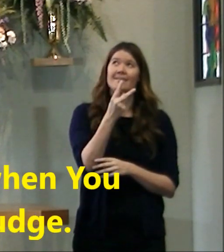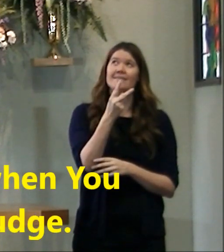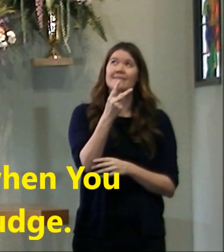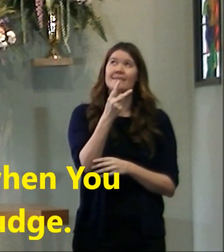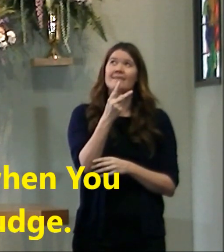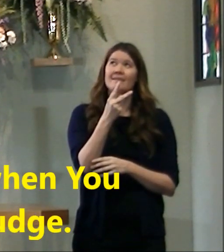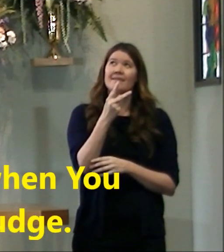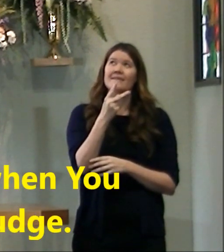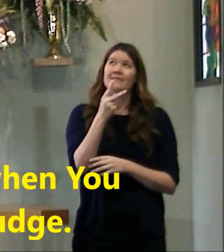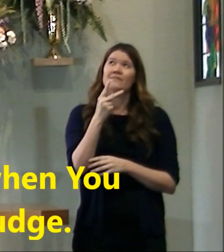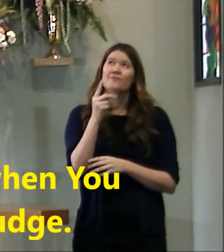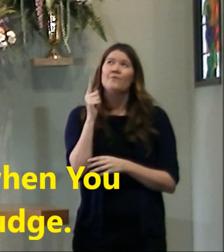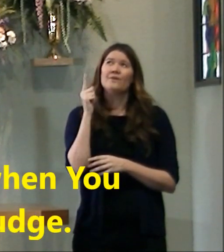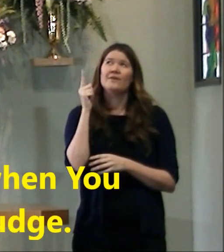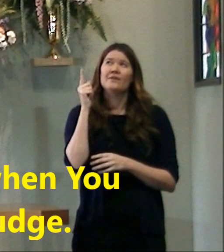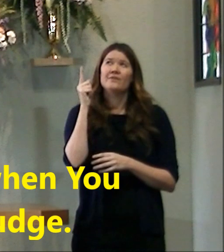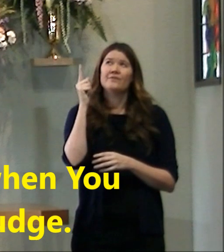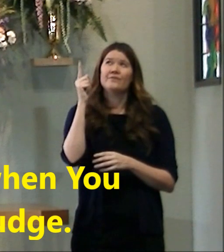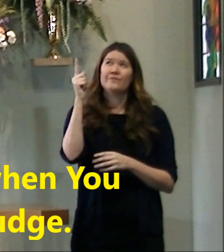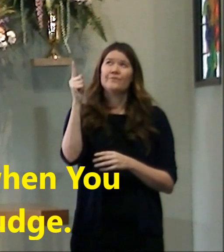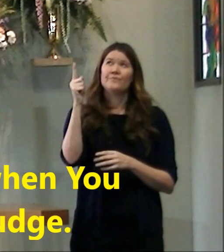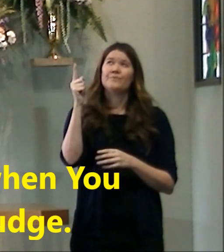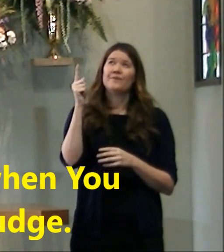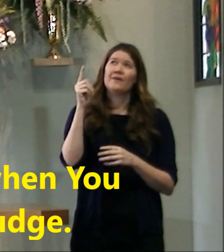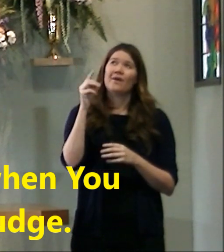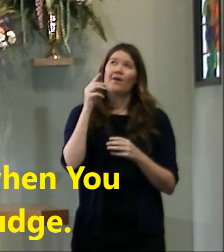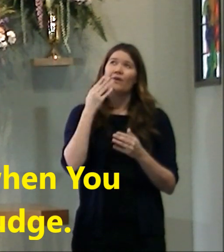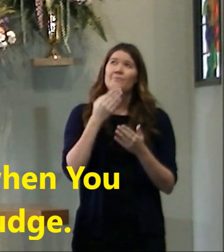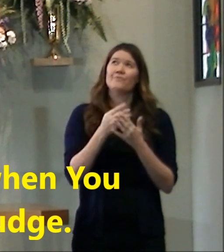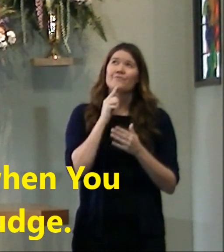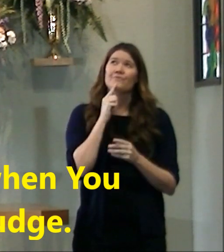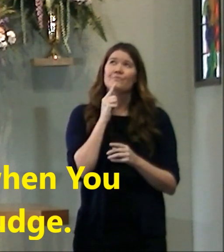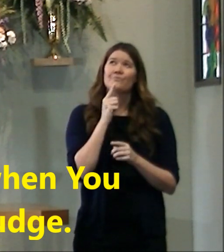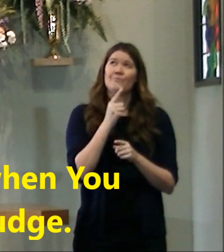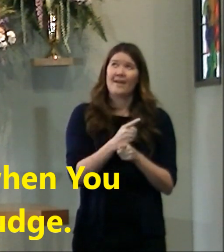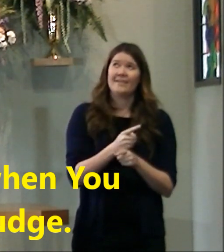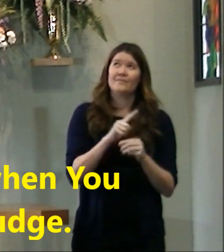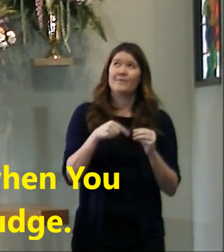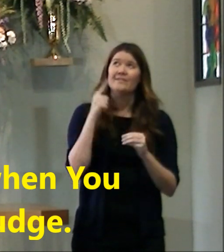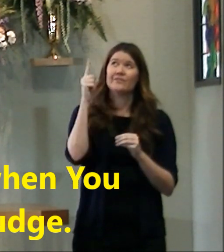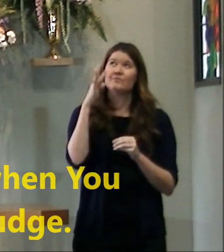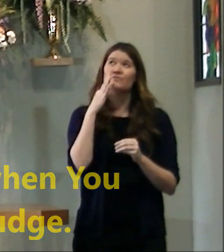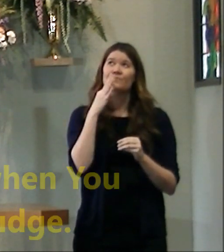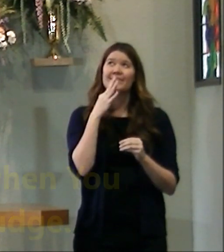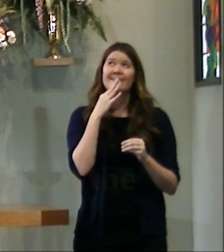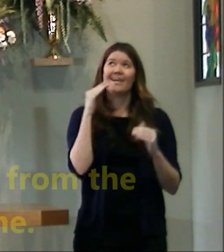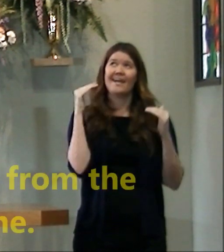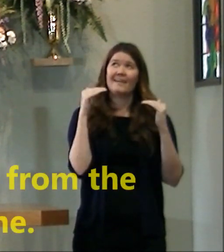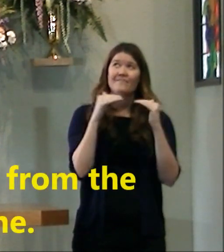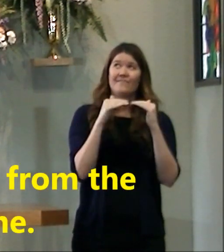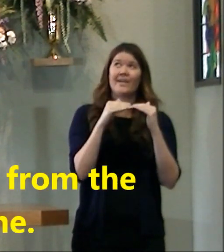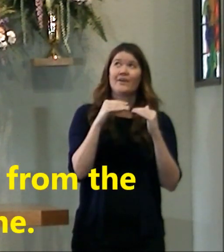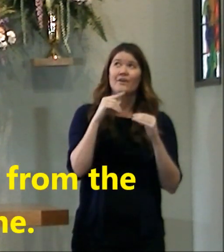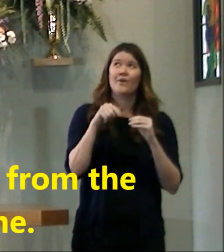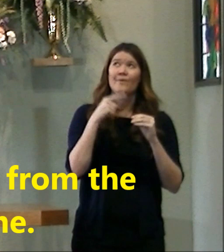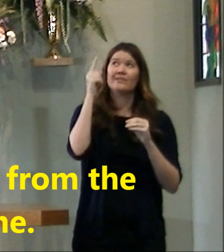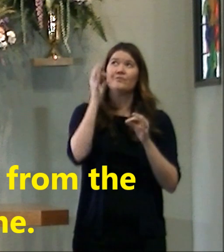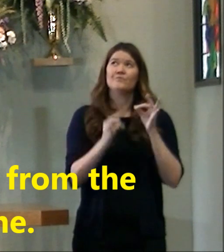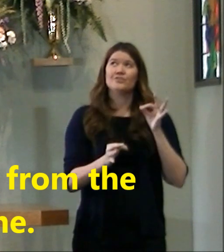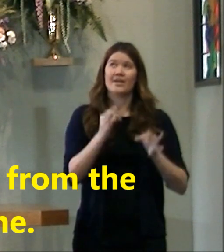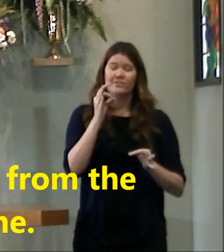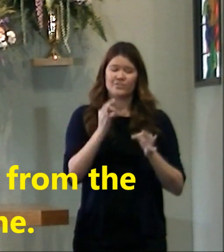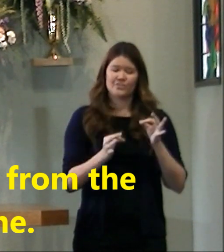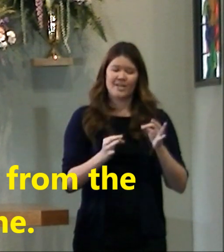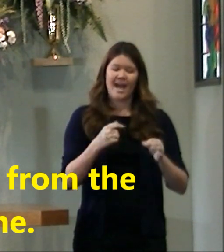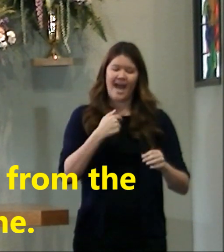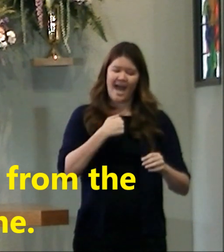that you are proved right when you speak and justified when you judge. Surely I was sinful